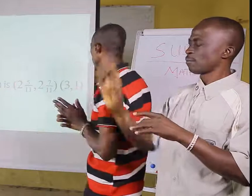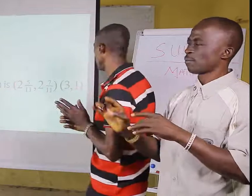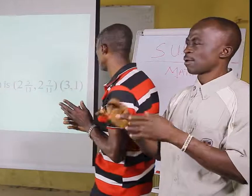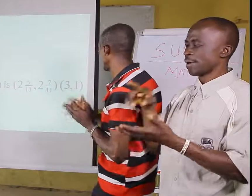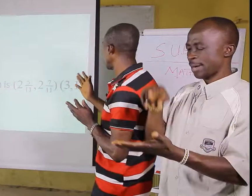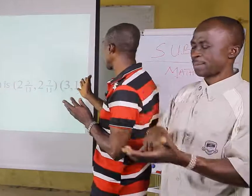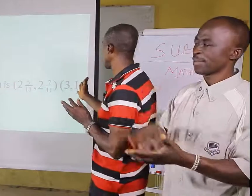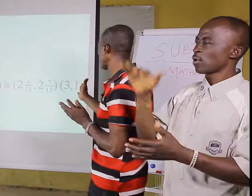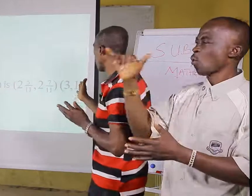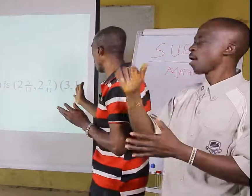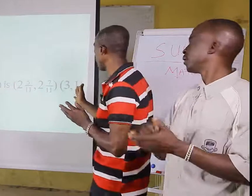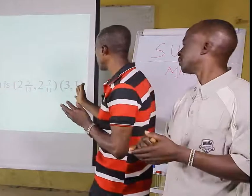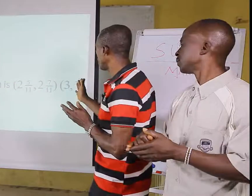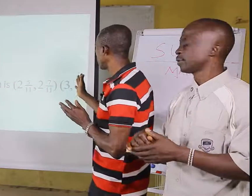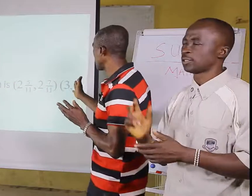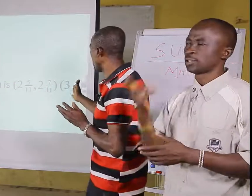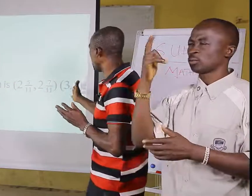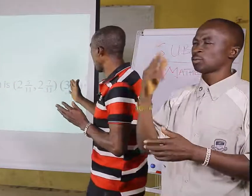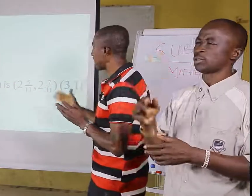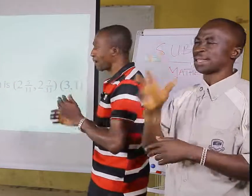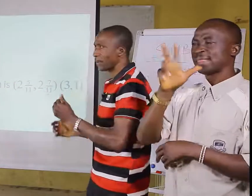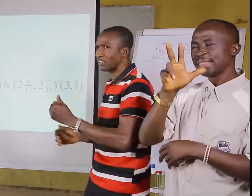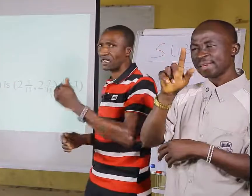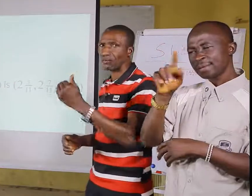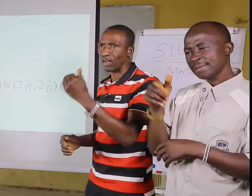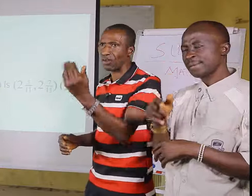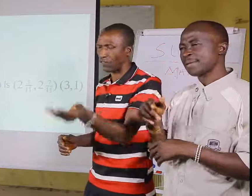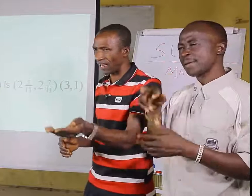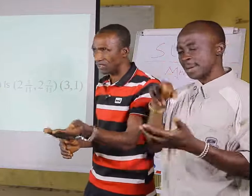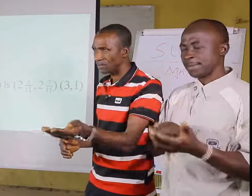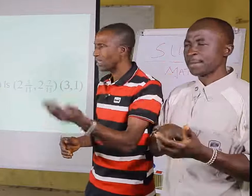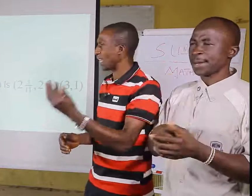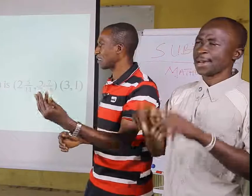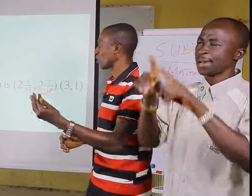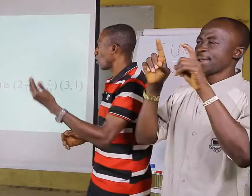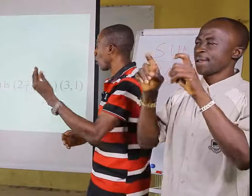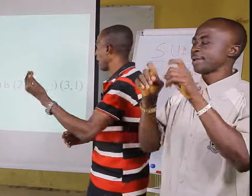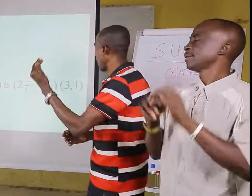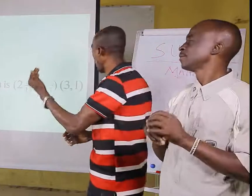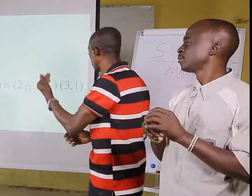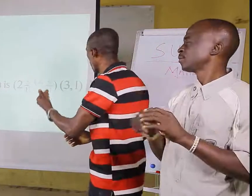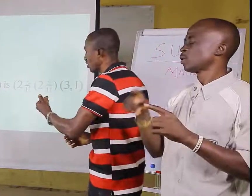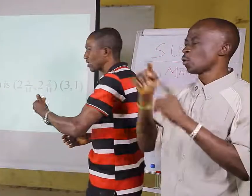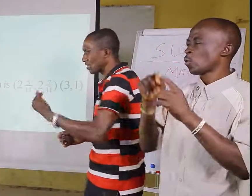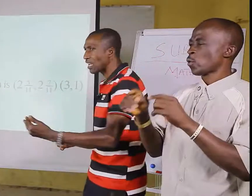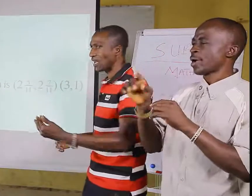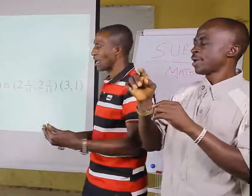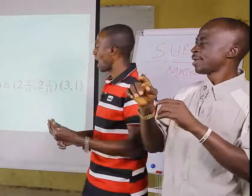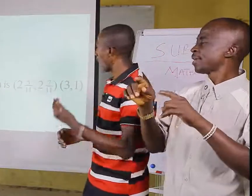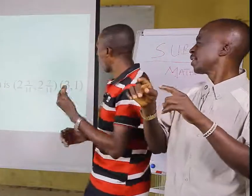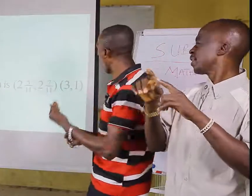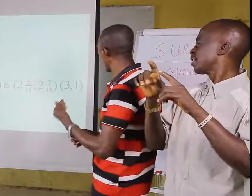y. Then the second one, 3 here represents the value of x. That is, when x was